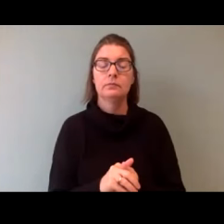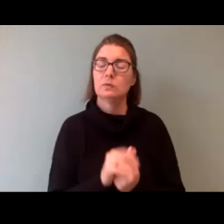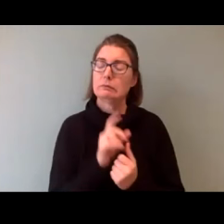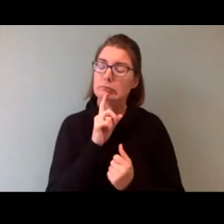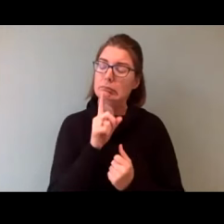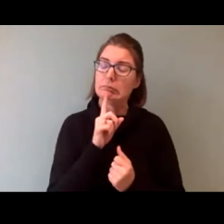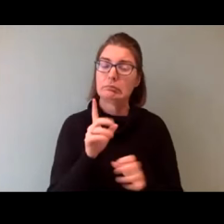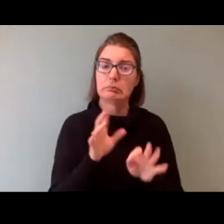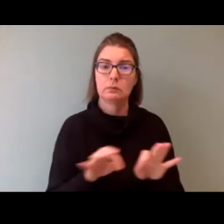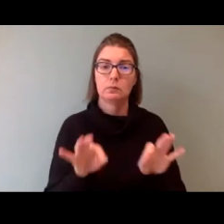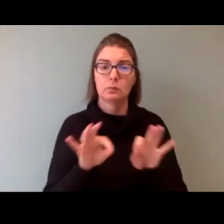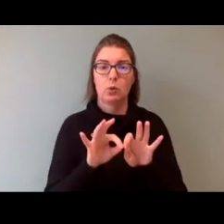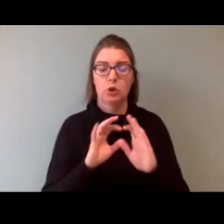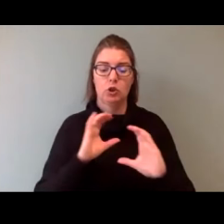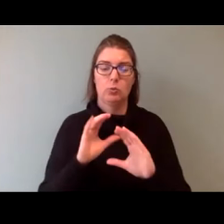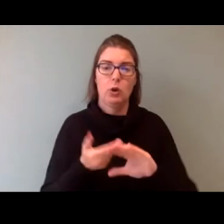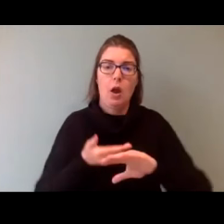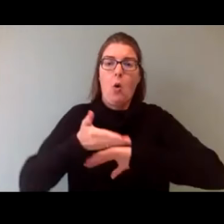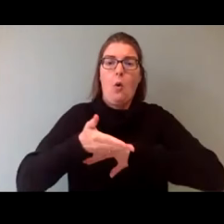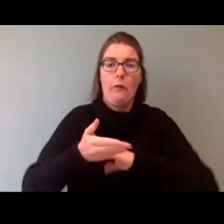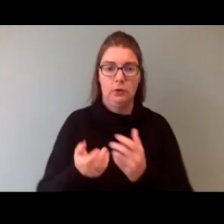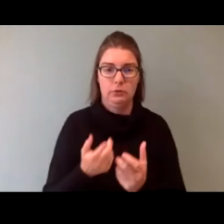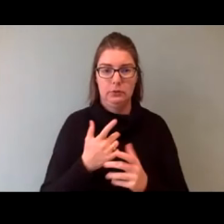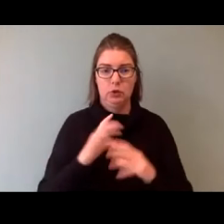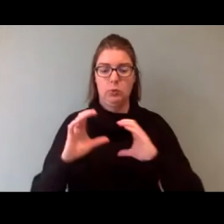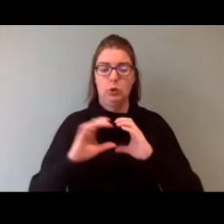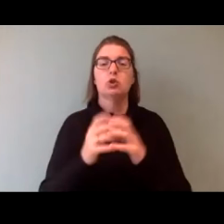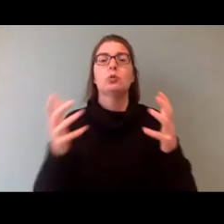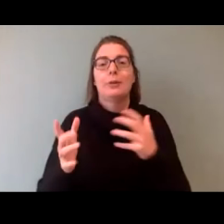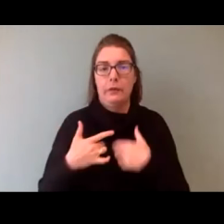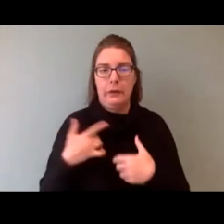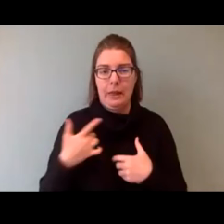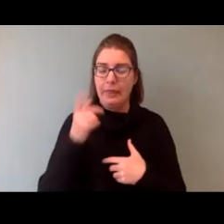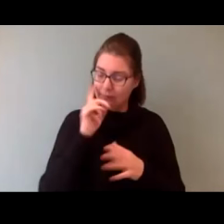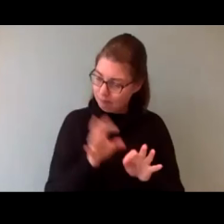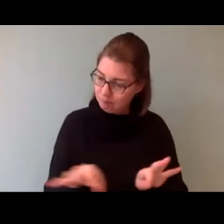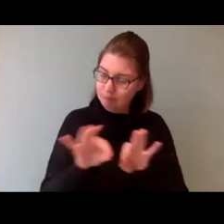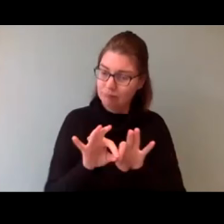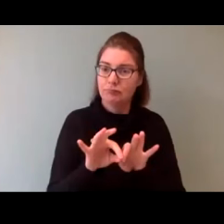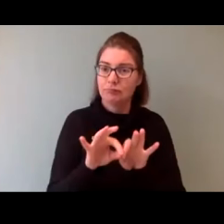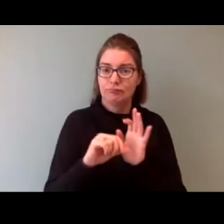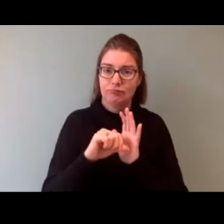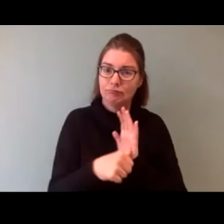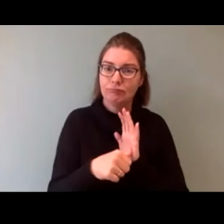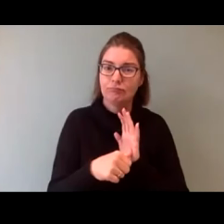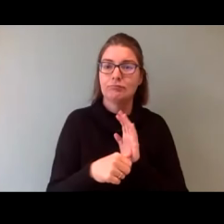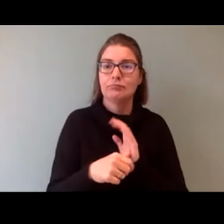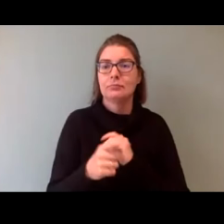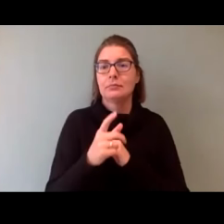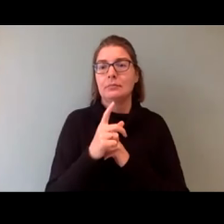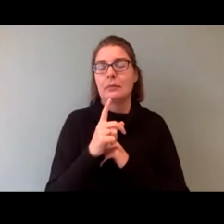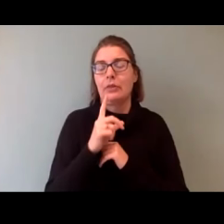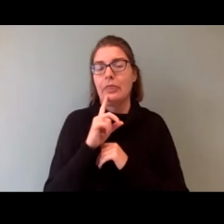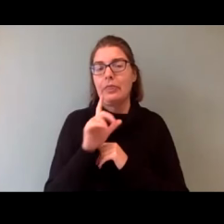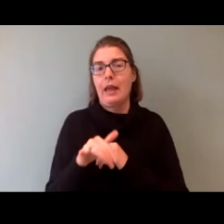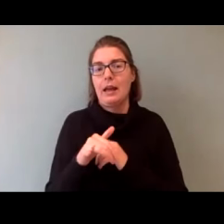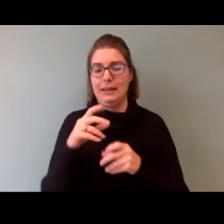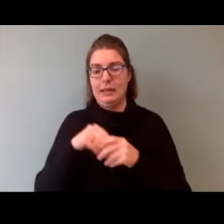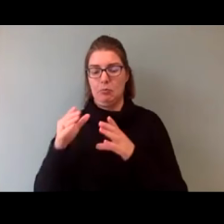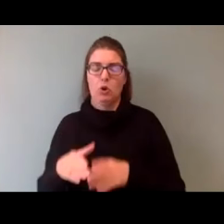importance to over-communicate. I think that is the critical factor that is a bit more forgiving in